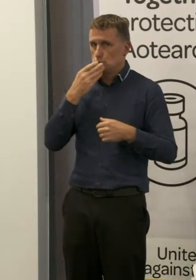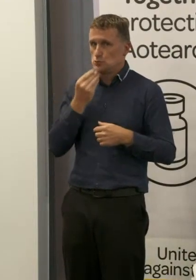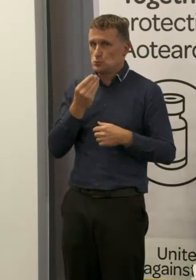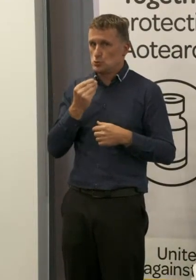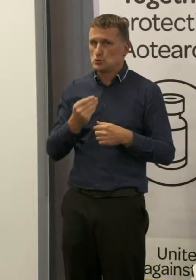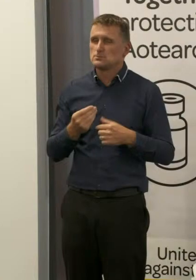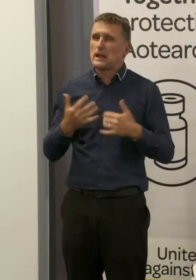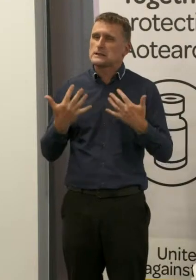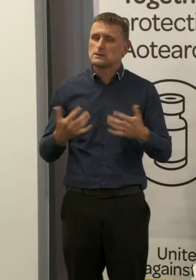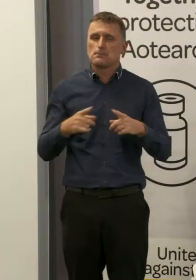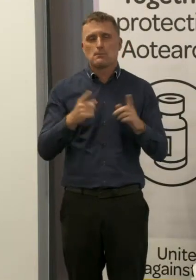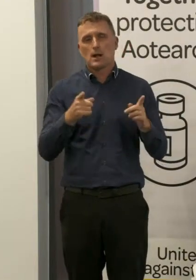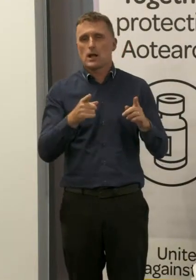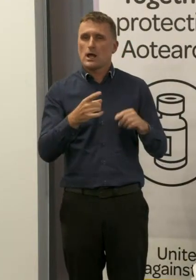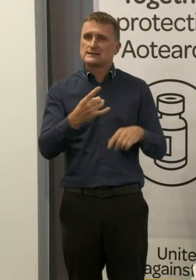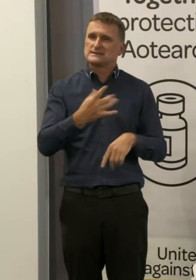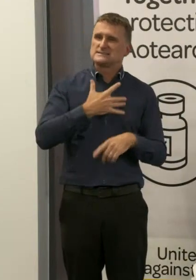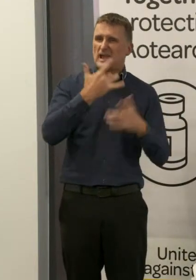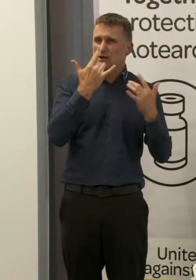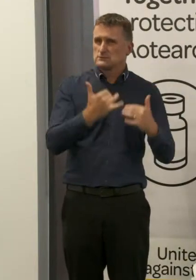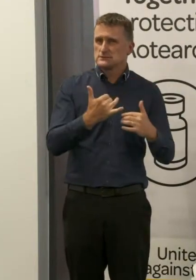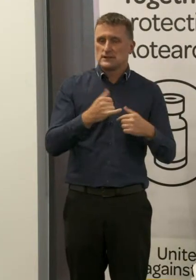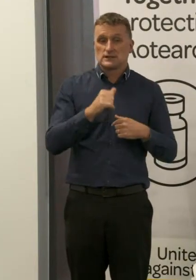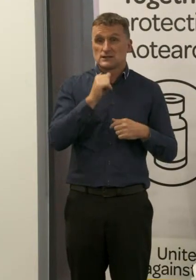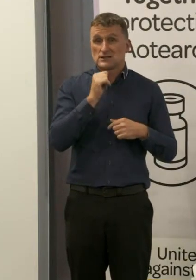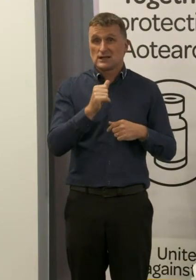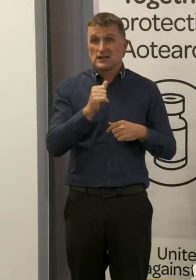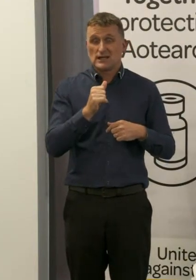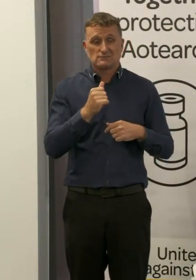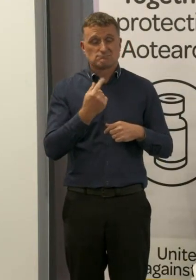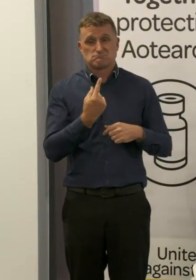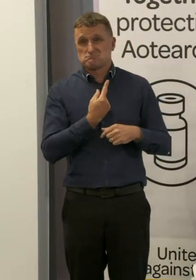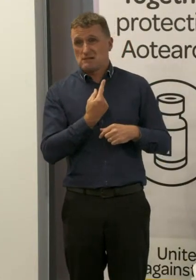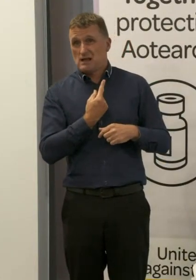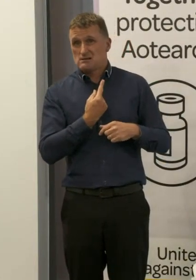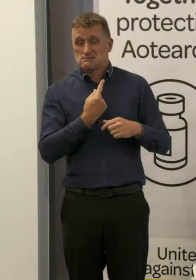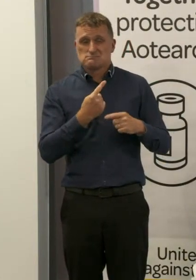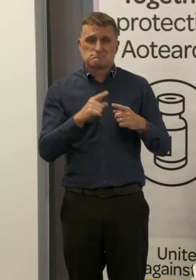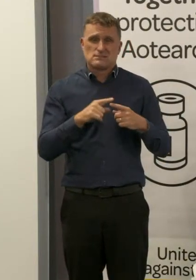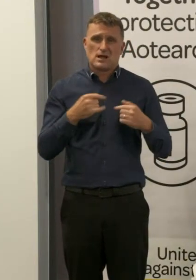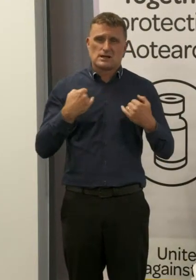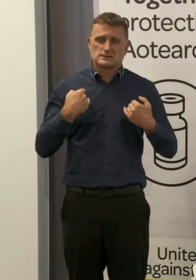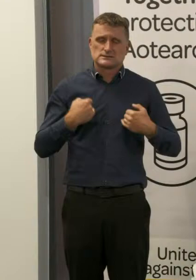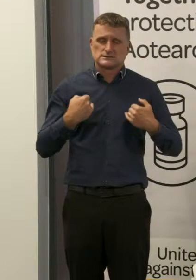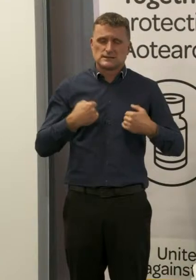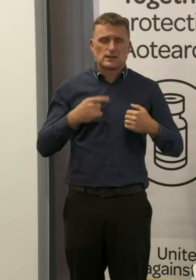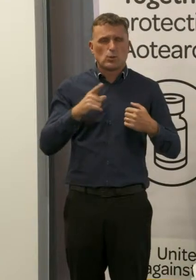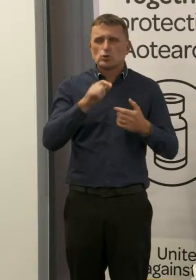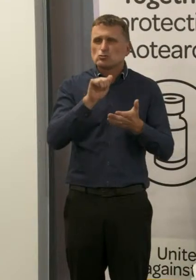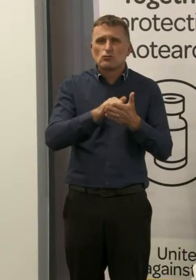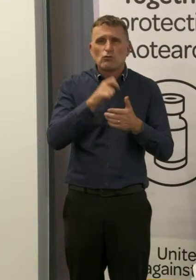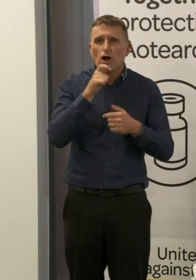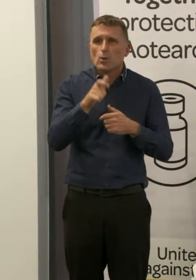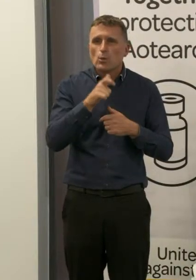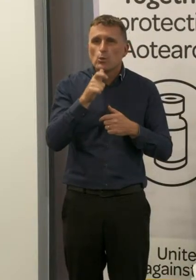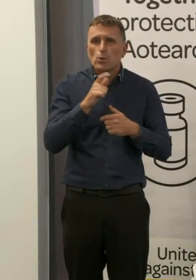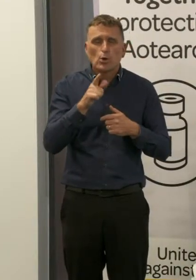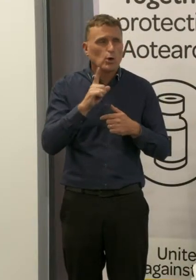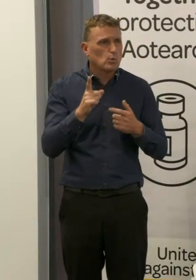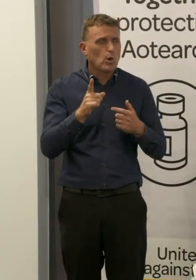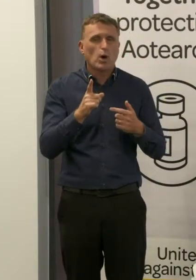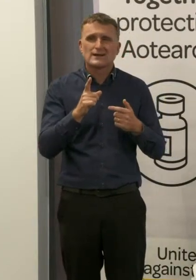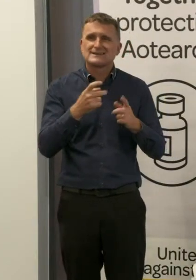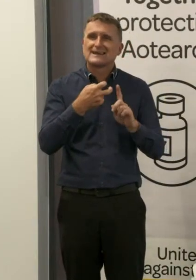sort of a screen. If someone returns a positive or what was the right terminology there?